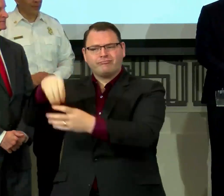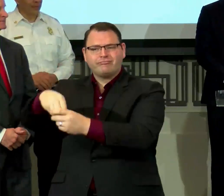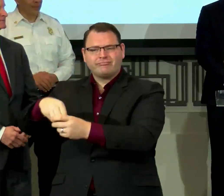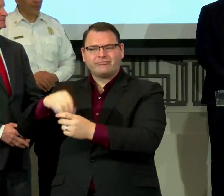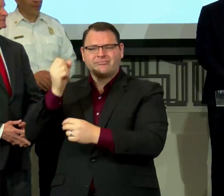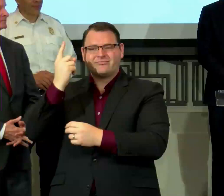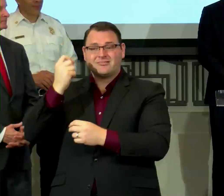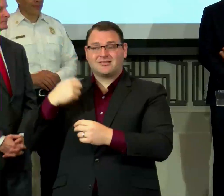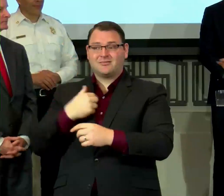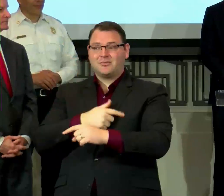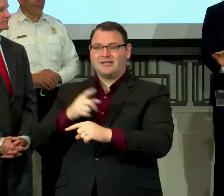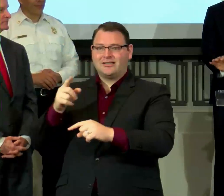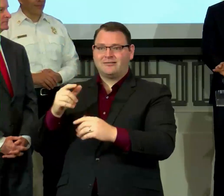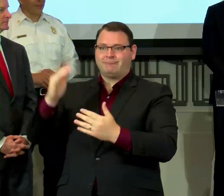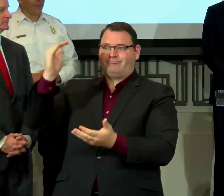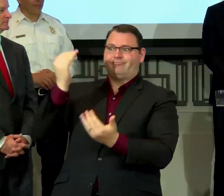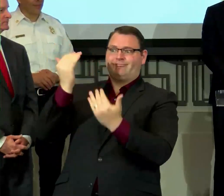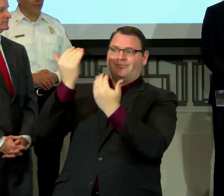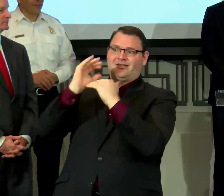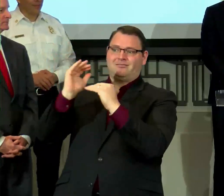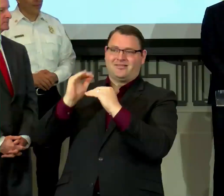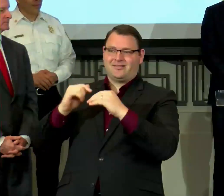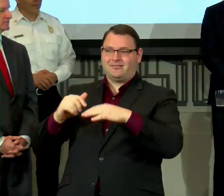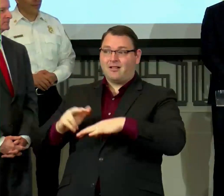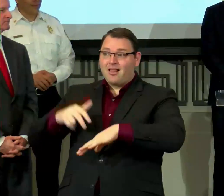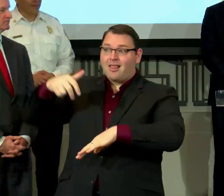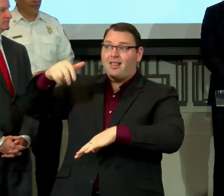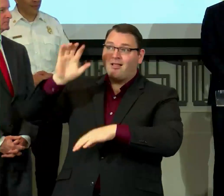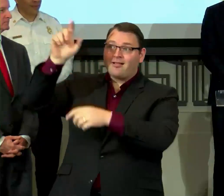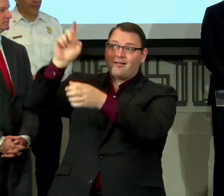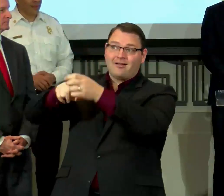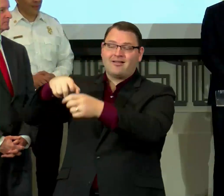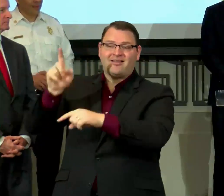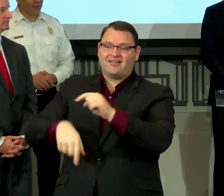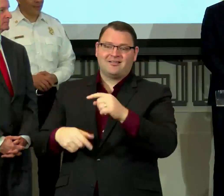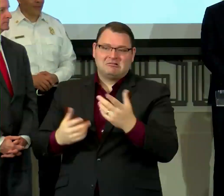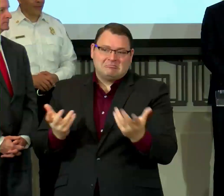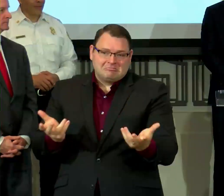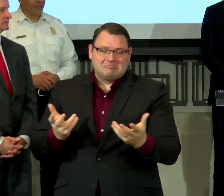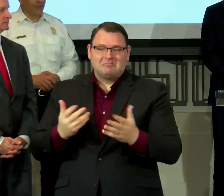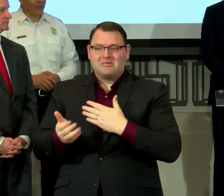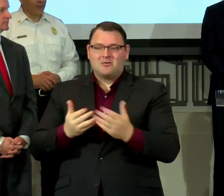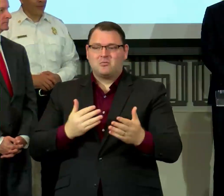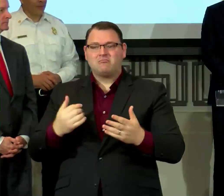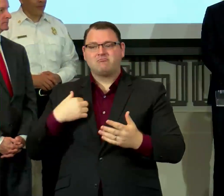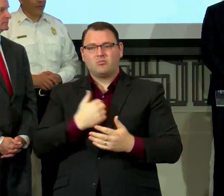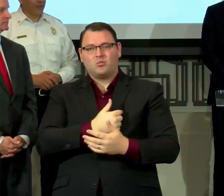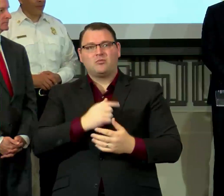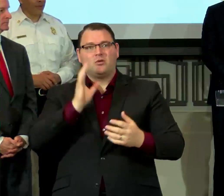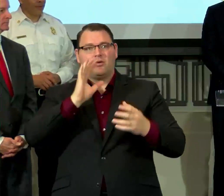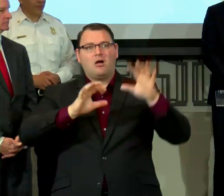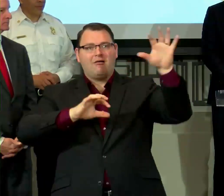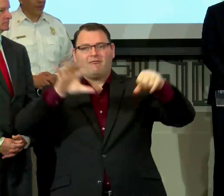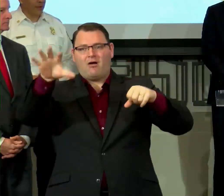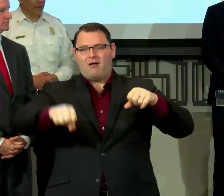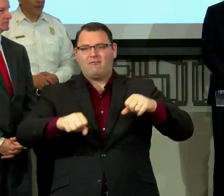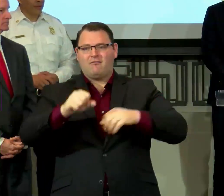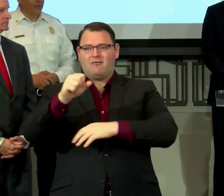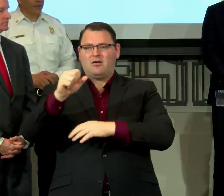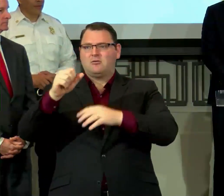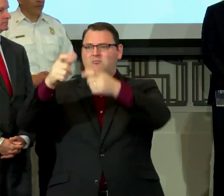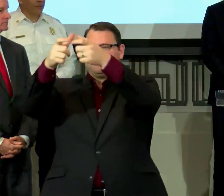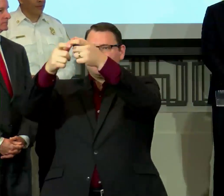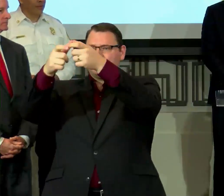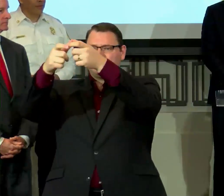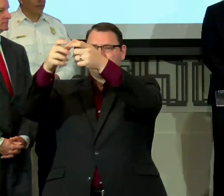leveling the playing field, so to speak. But it is being done to keep people healthy and safe, okay?